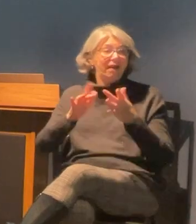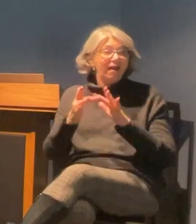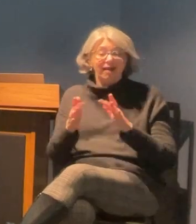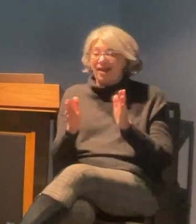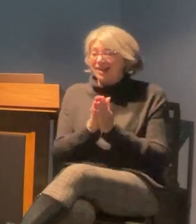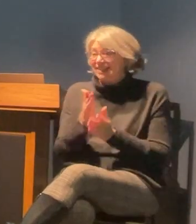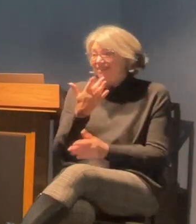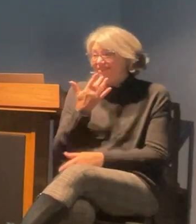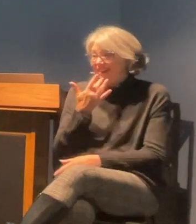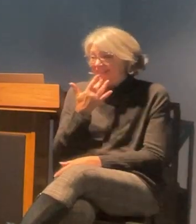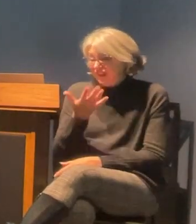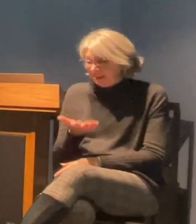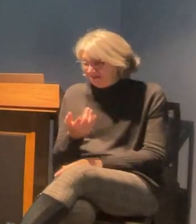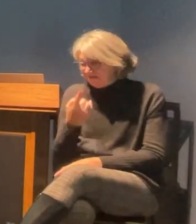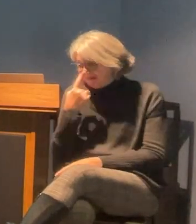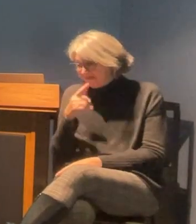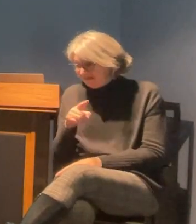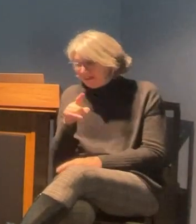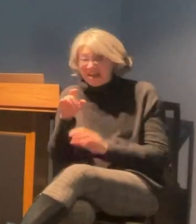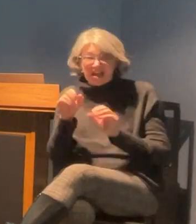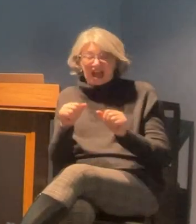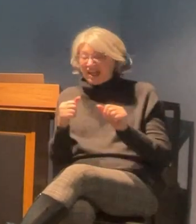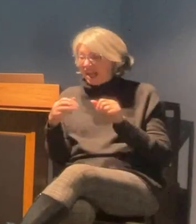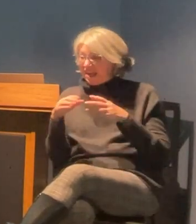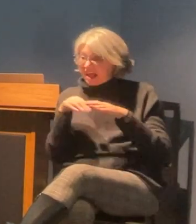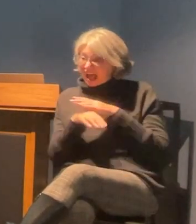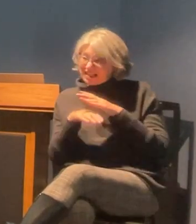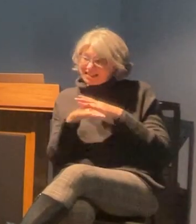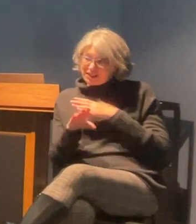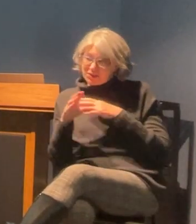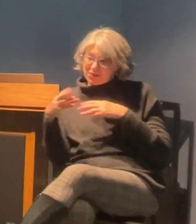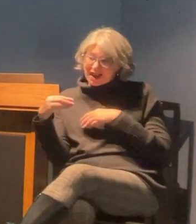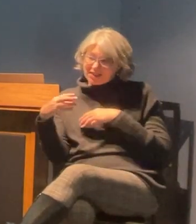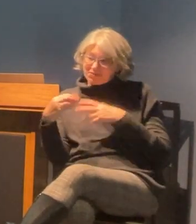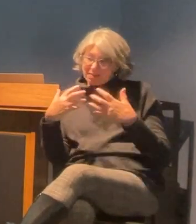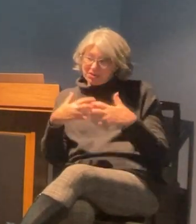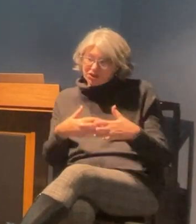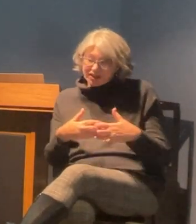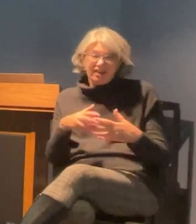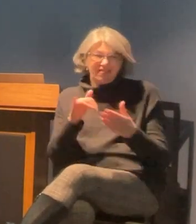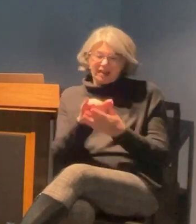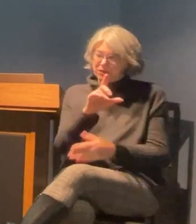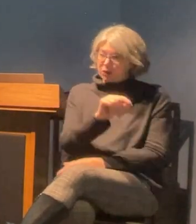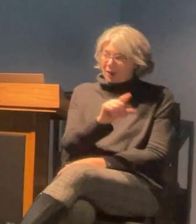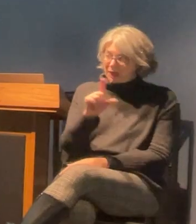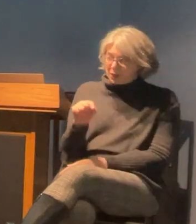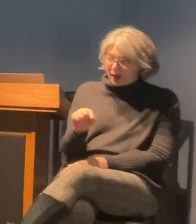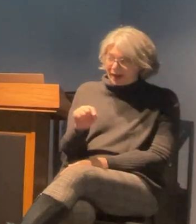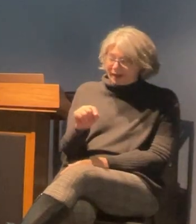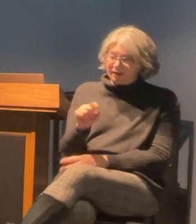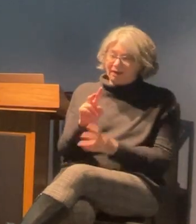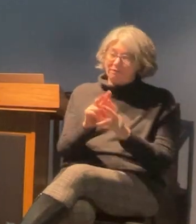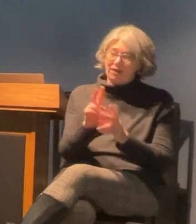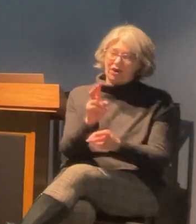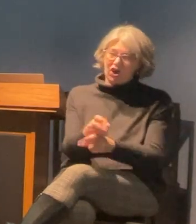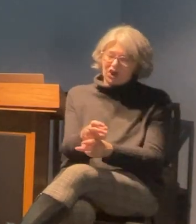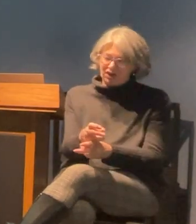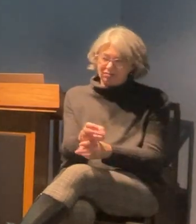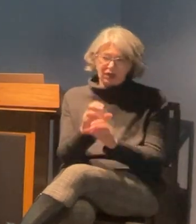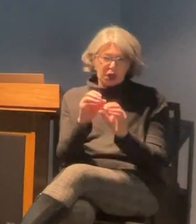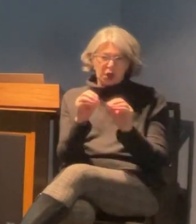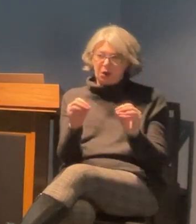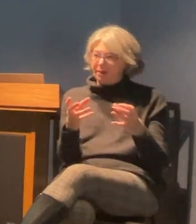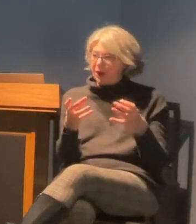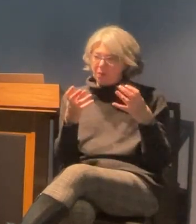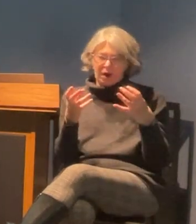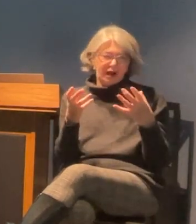for a favor to have access to an X-ray machine. It was in 2020. It was very hard. Nobody